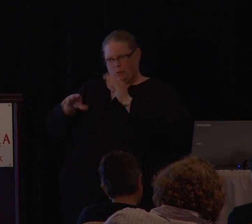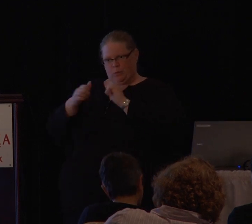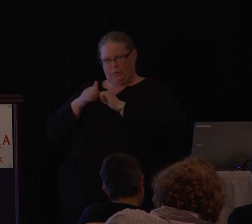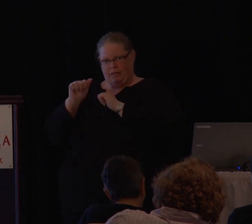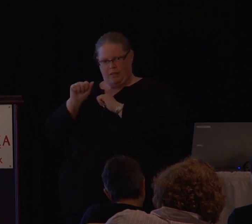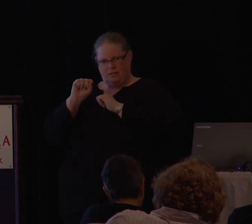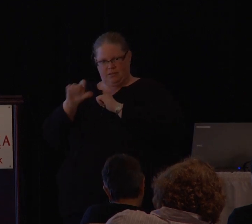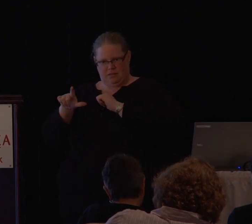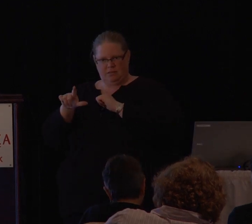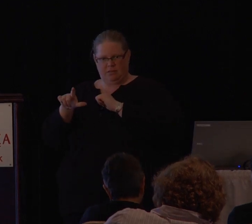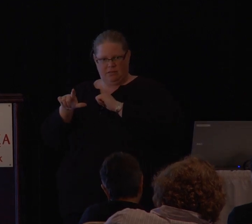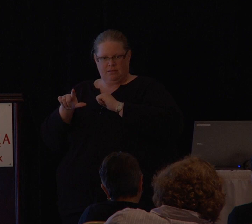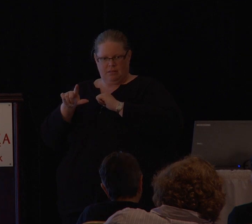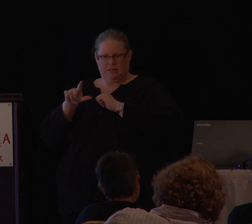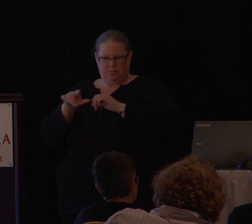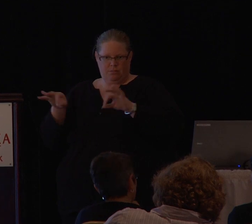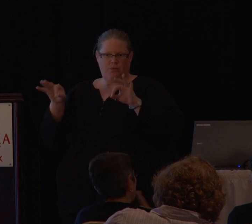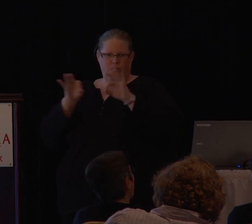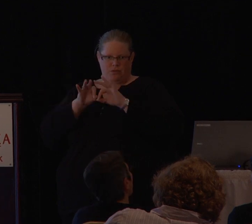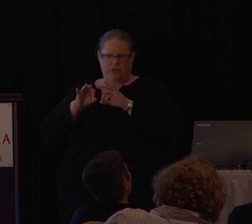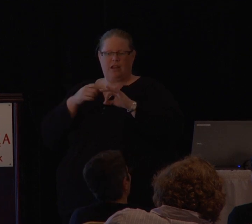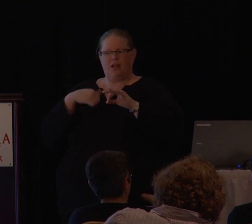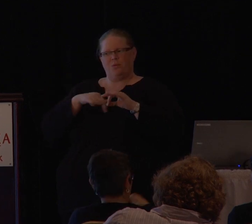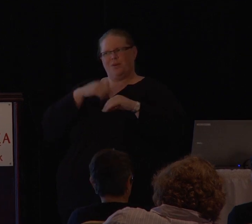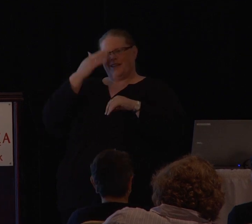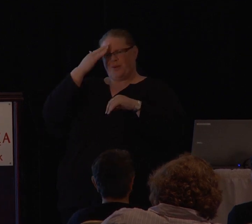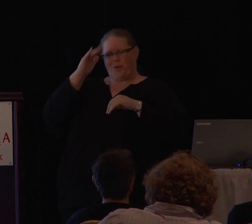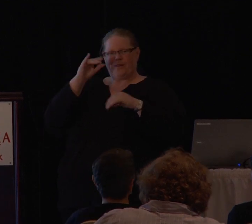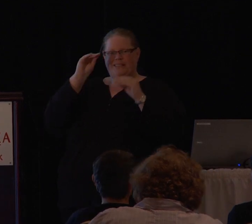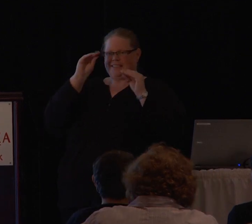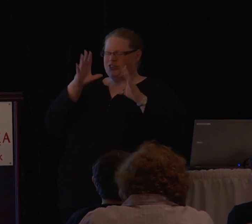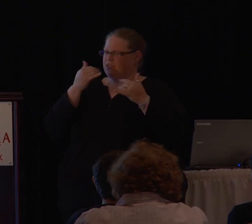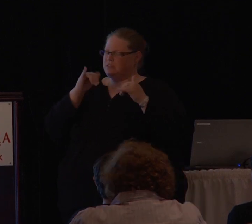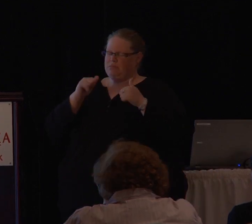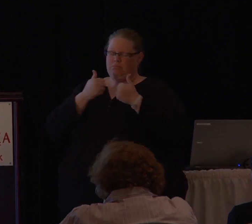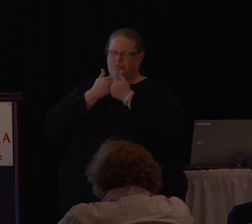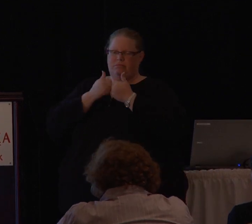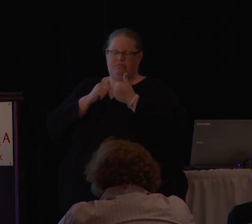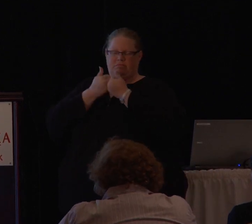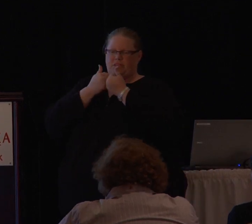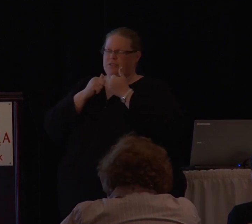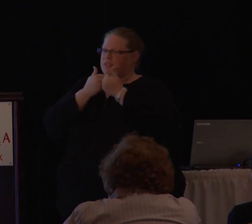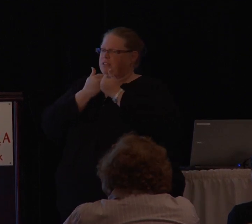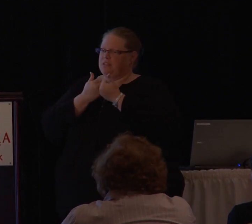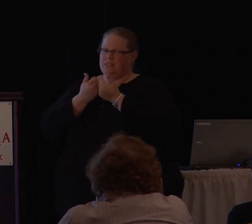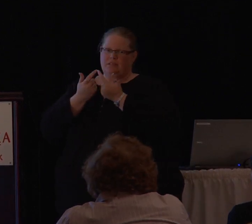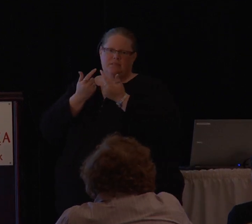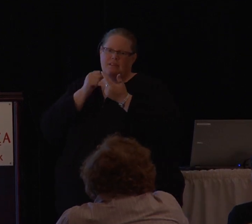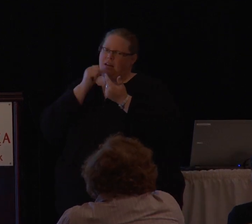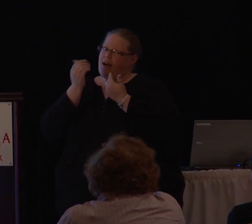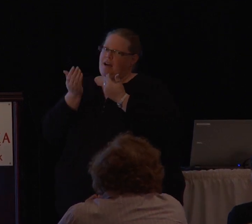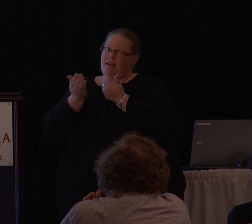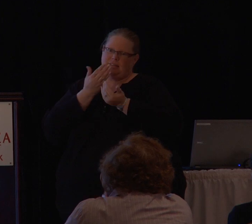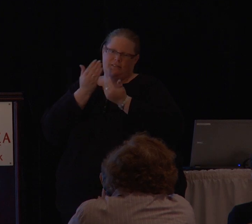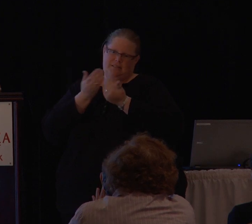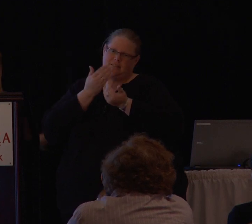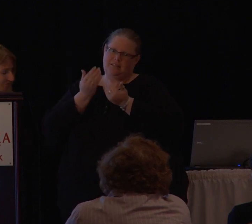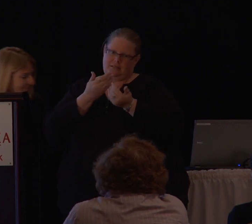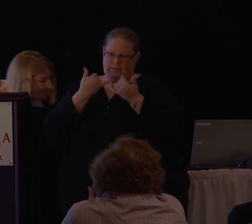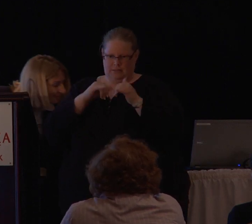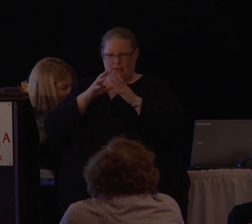classrooms. And we realize that teachers are still facing many challenges and there's still a lot more work to be done.